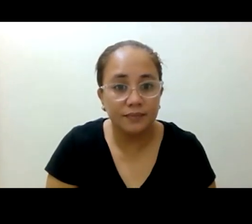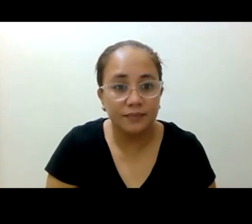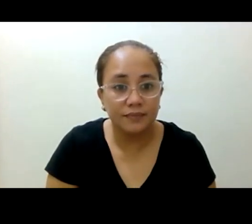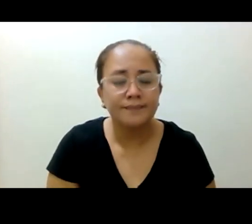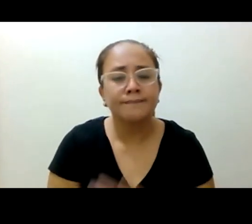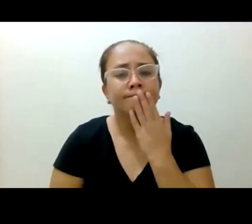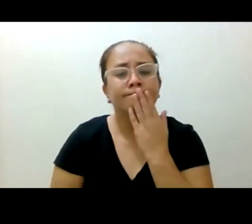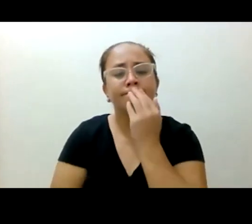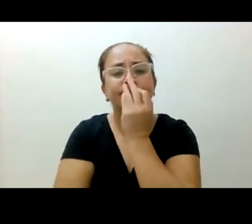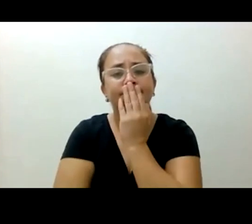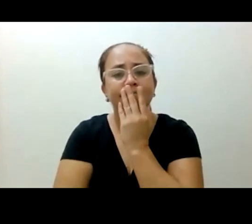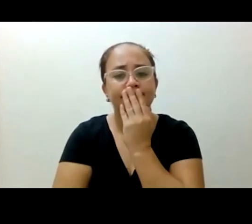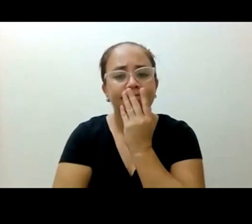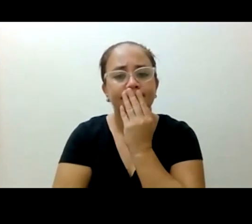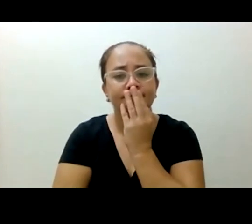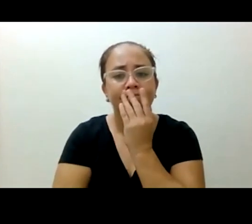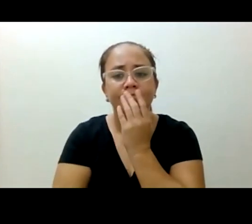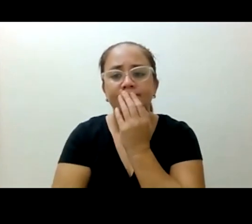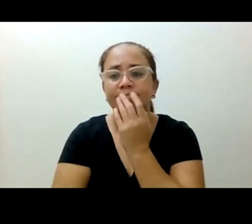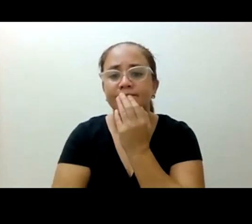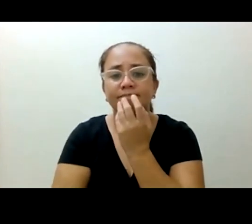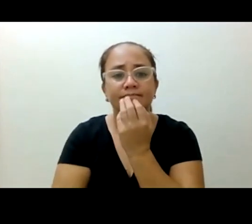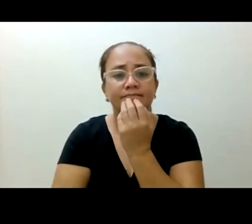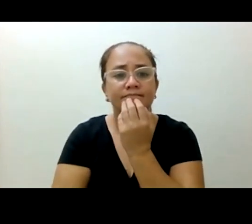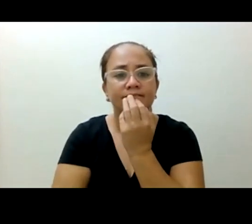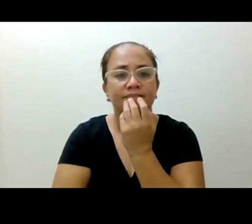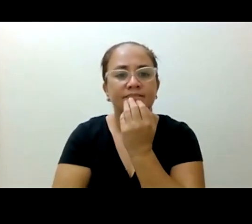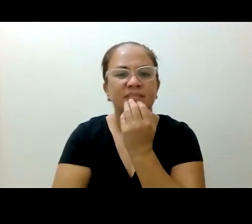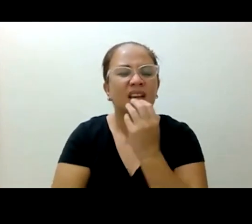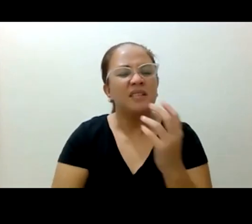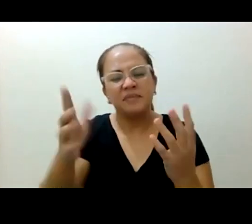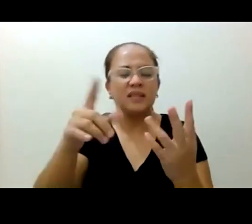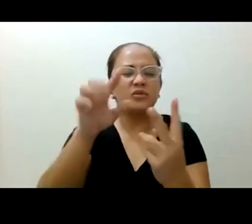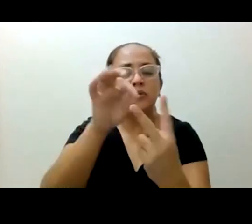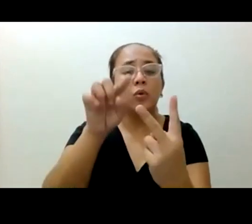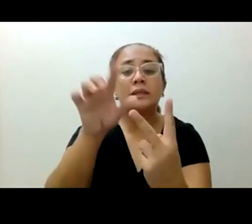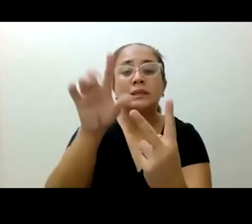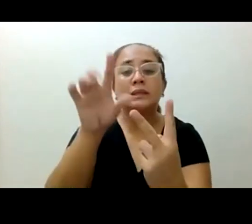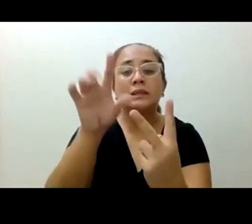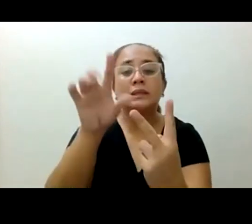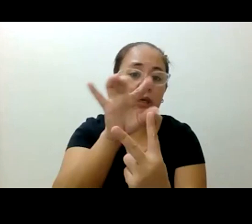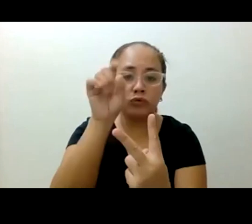What do you think, guys? One of those, 7 or 8.